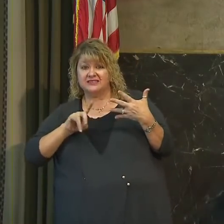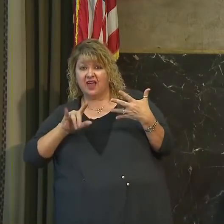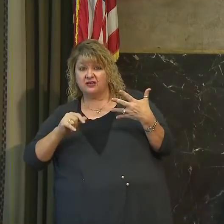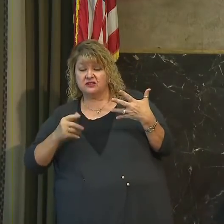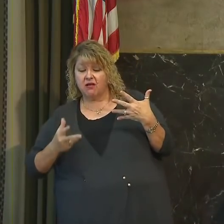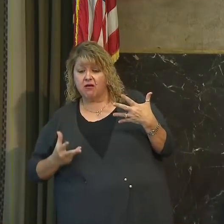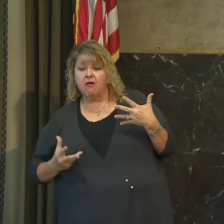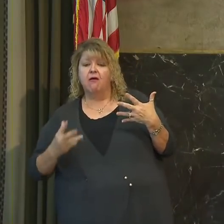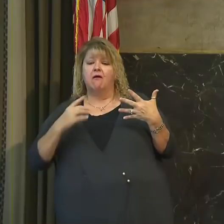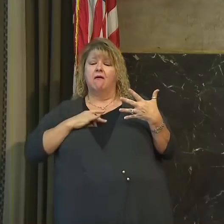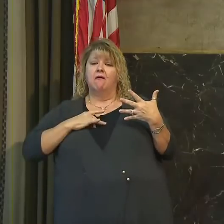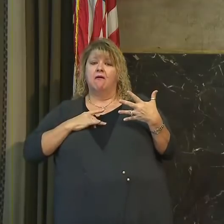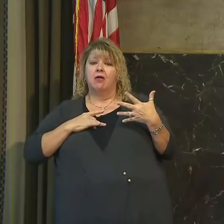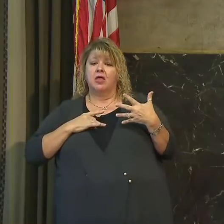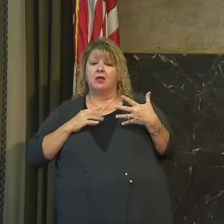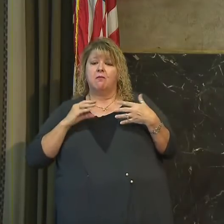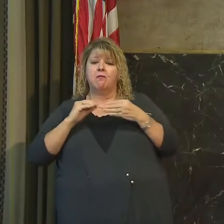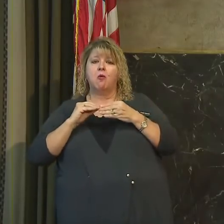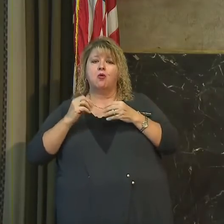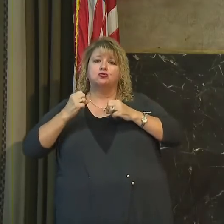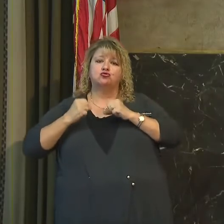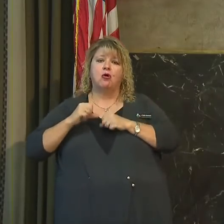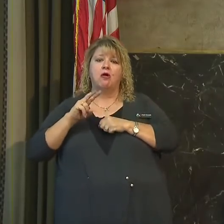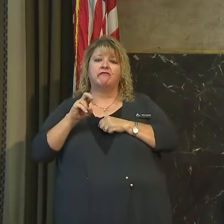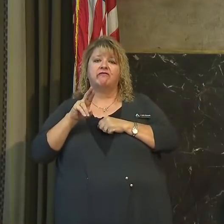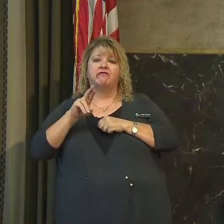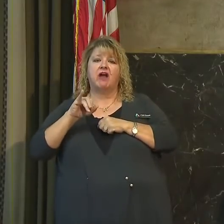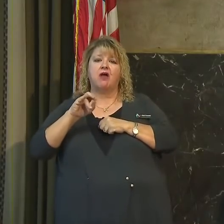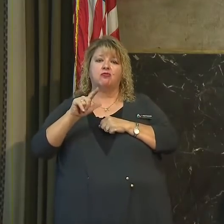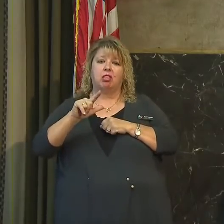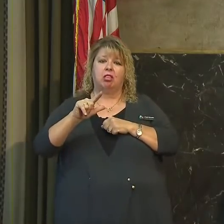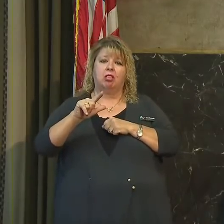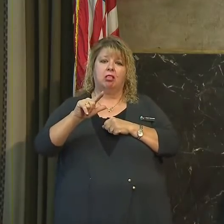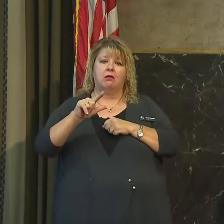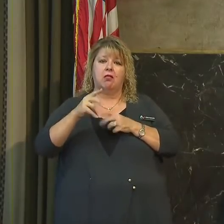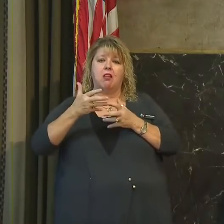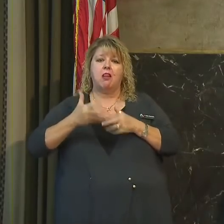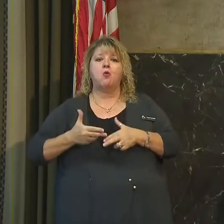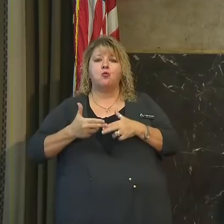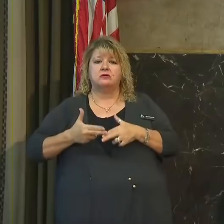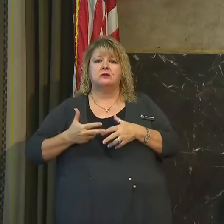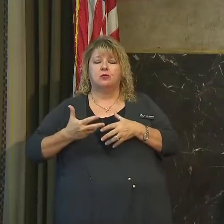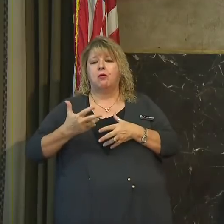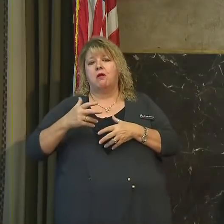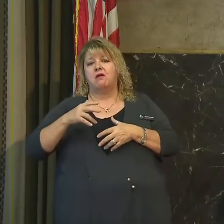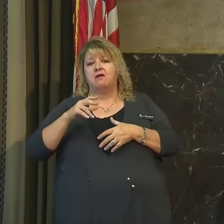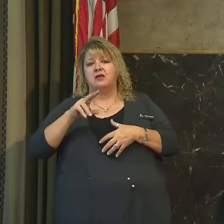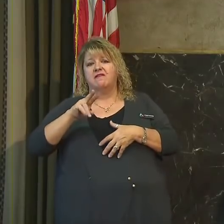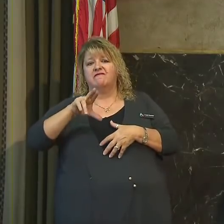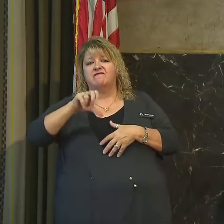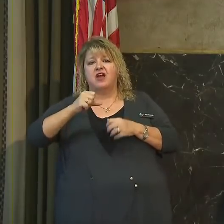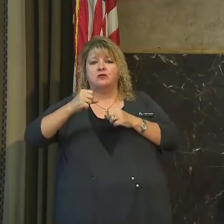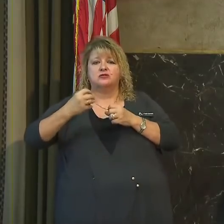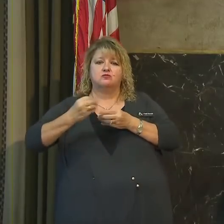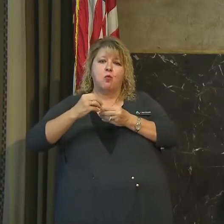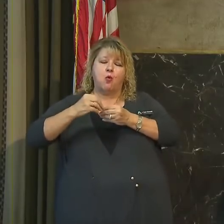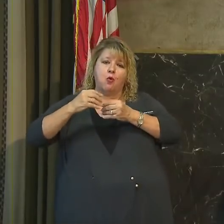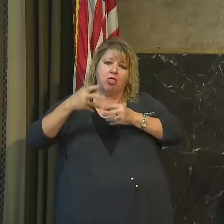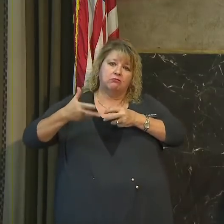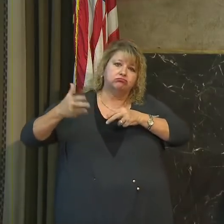But if we don't want to risk more variants than is absolutely necessary in this pandemic, we have to slow the